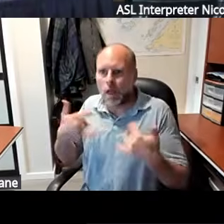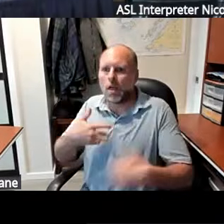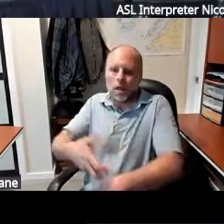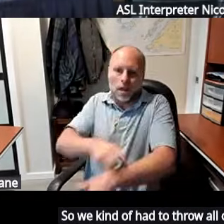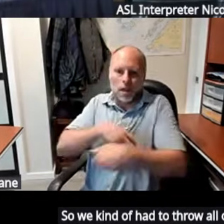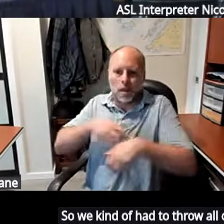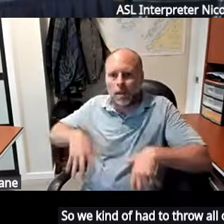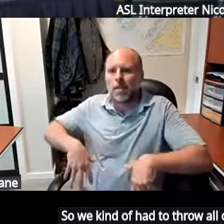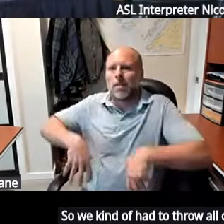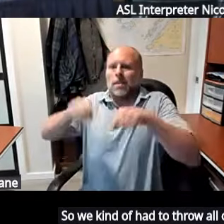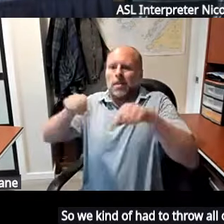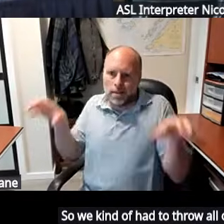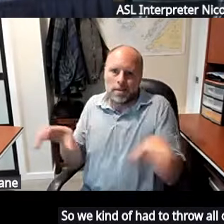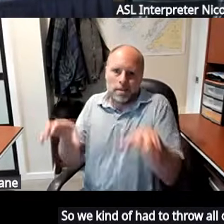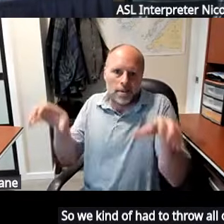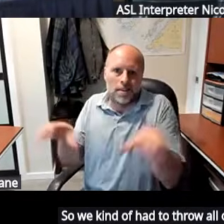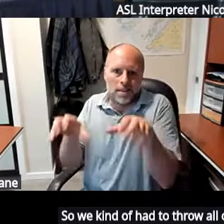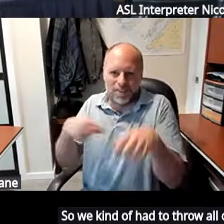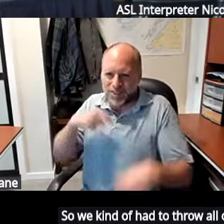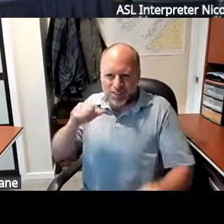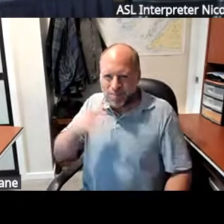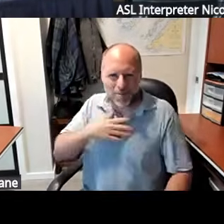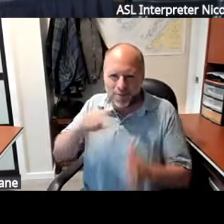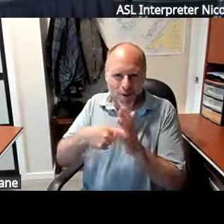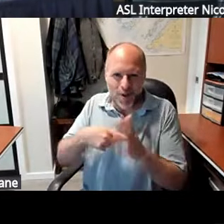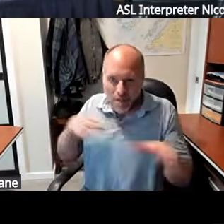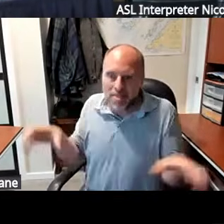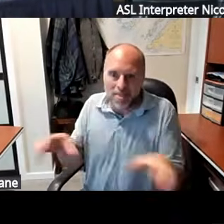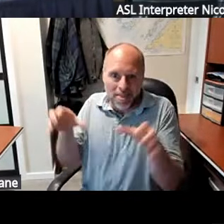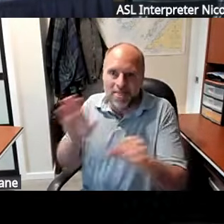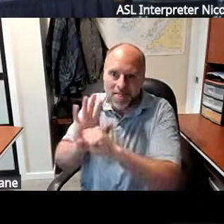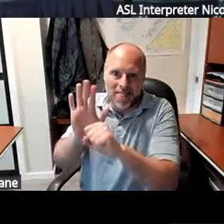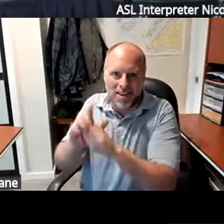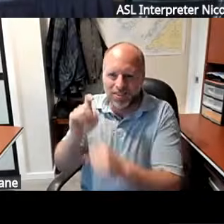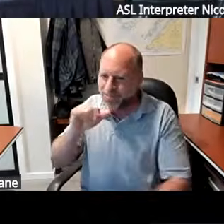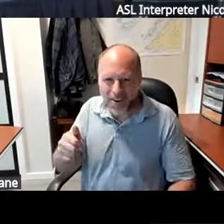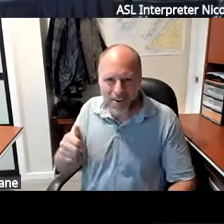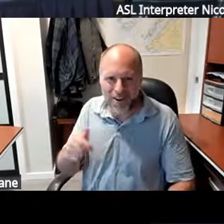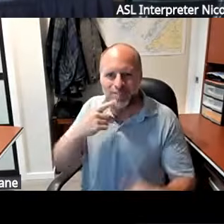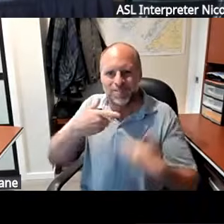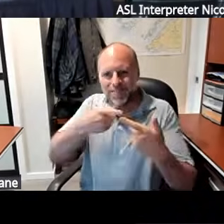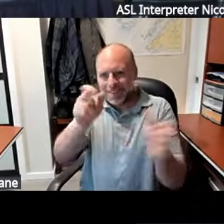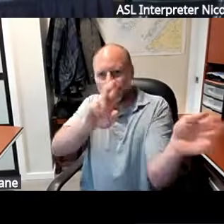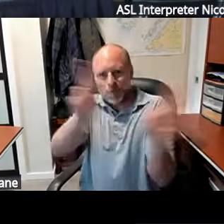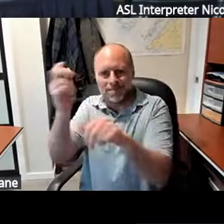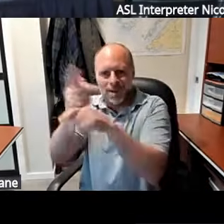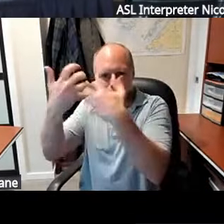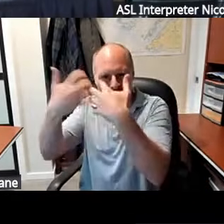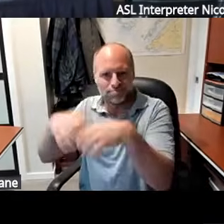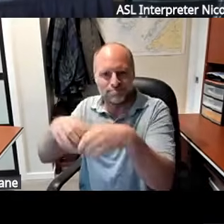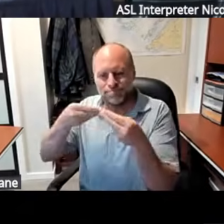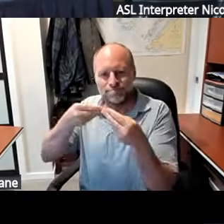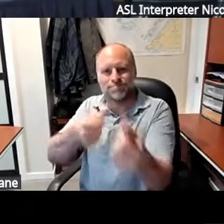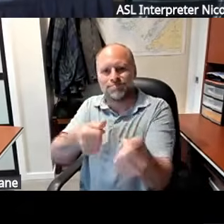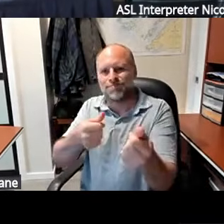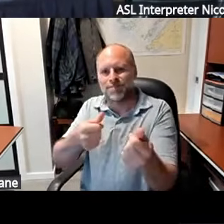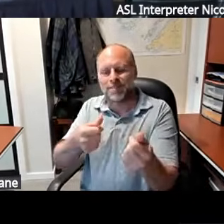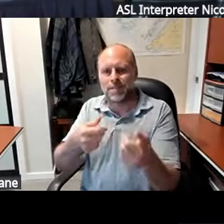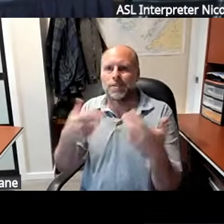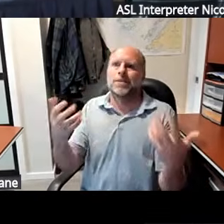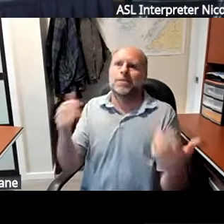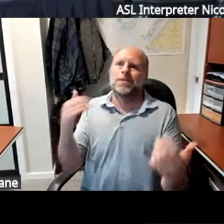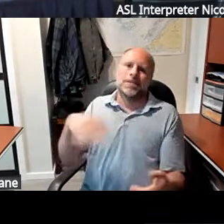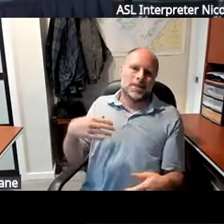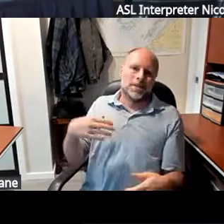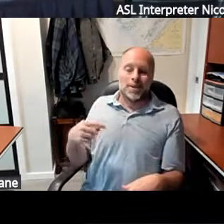for our daughter out the window. And my wife and I had to do a lot of work and we shouldn't have to advocate for our child to